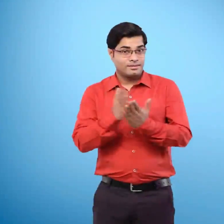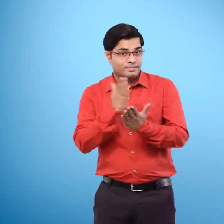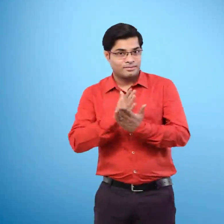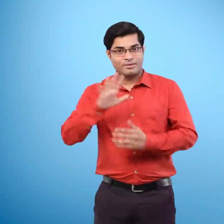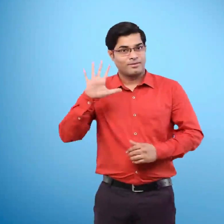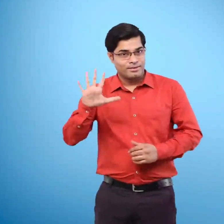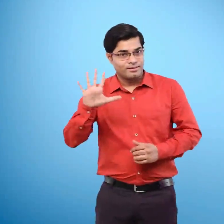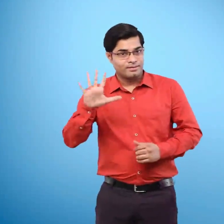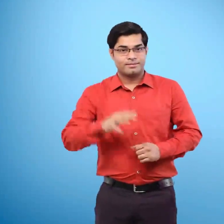Chapter 5